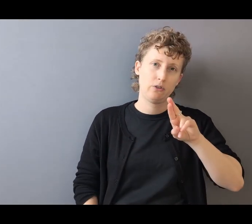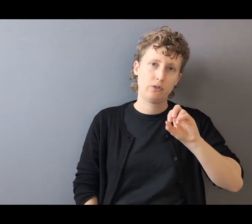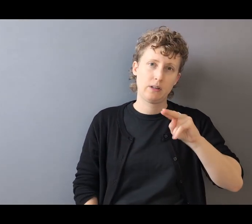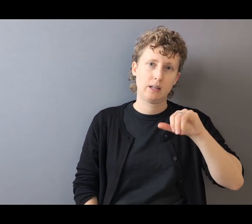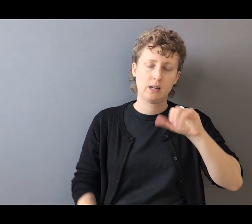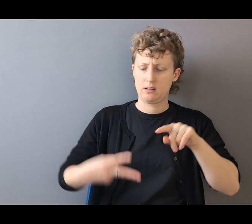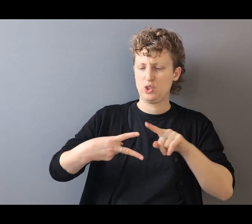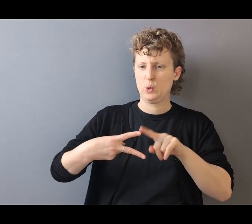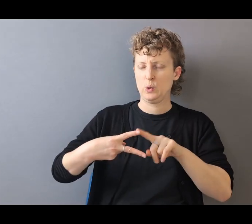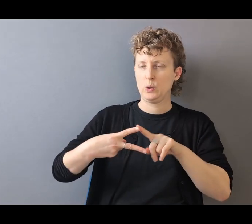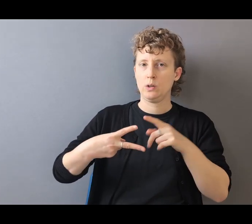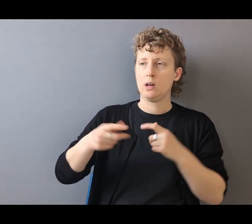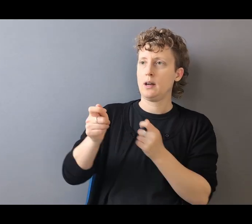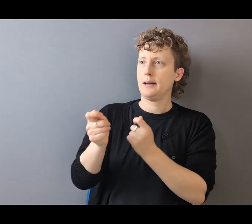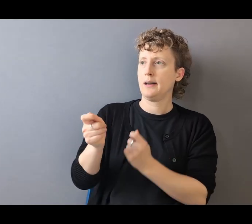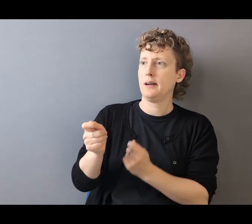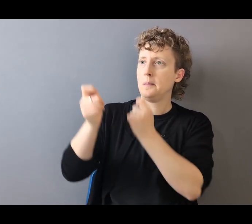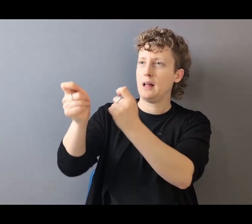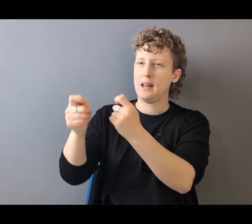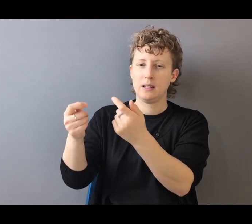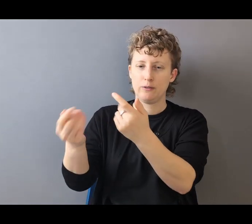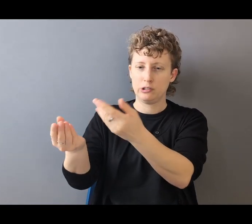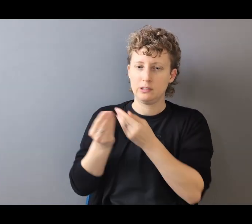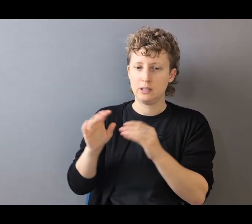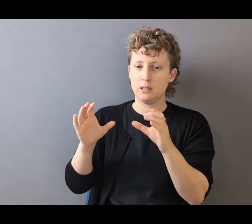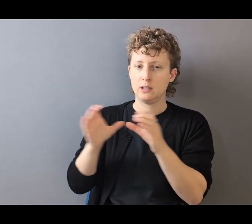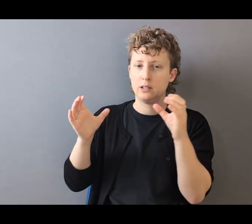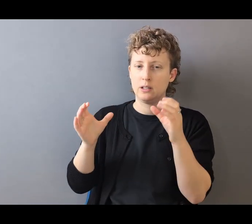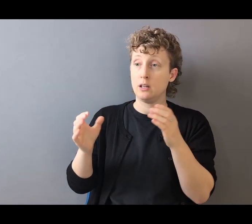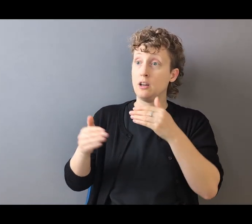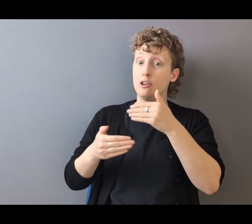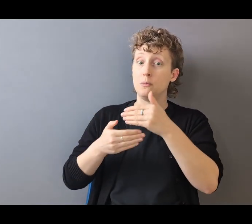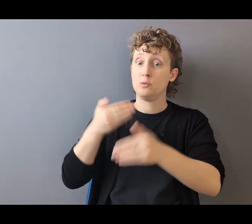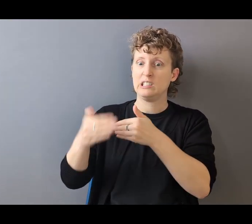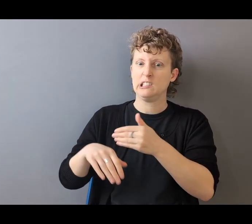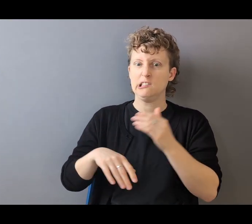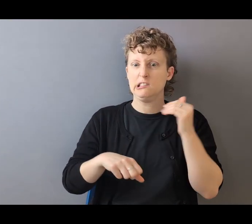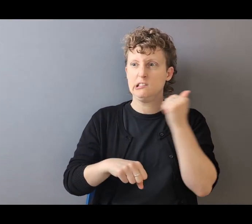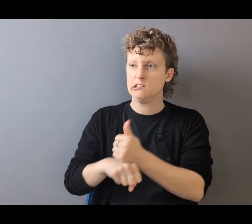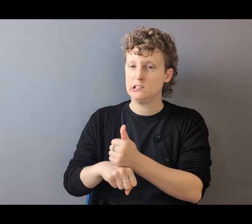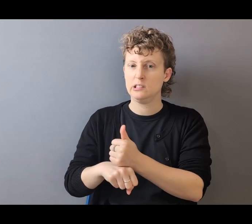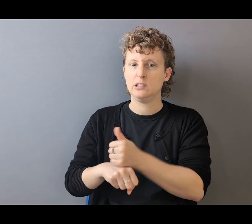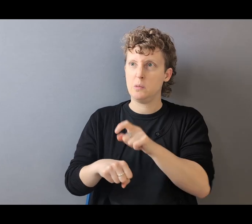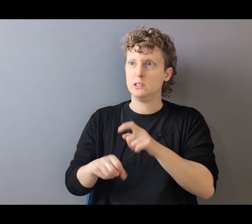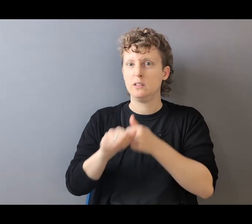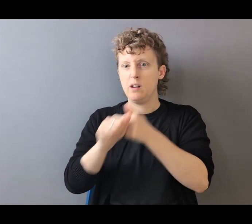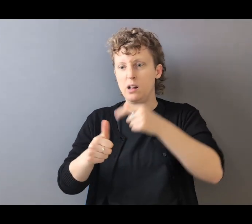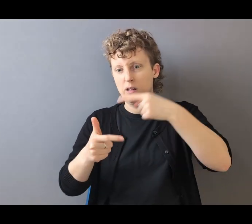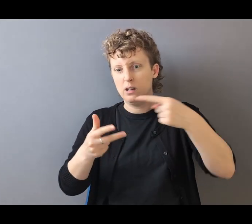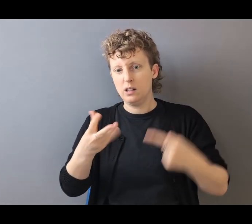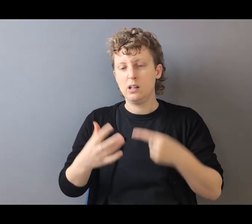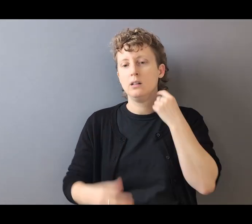certification. So I have the feeling that sometimes it's very stiff. So either you have this amount of years that you have been working on